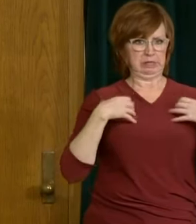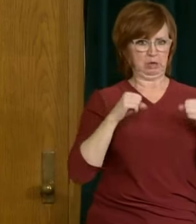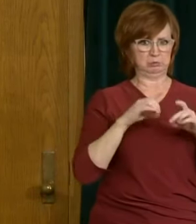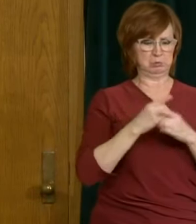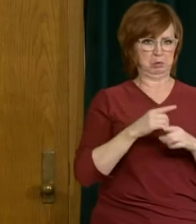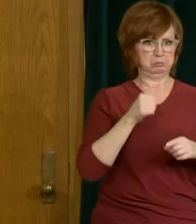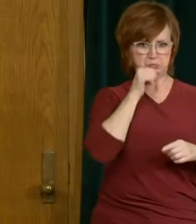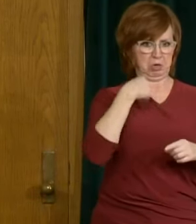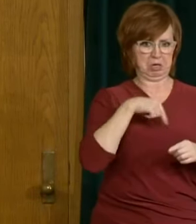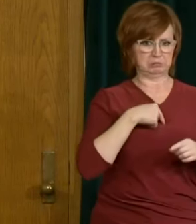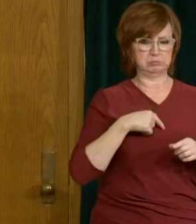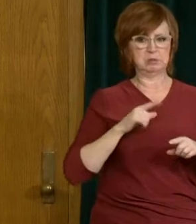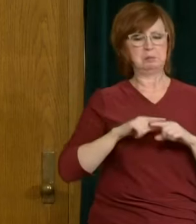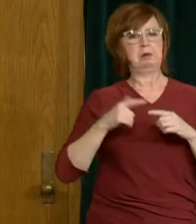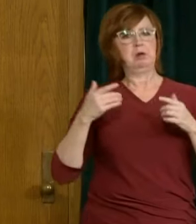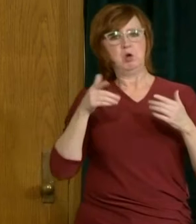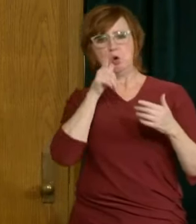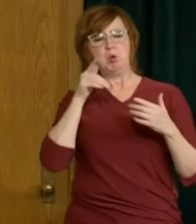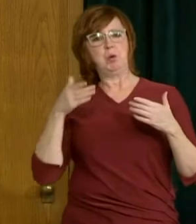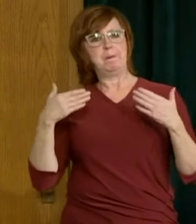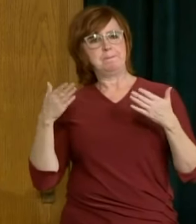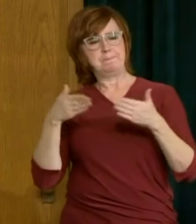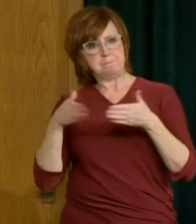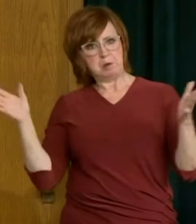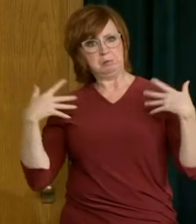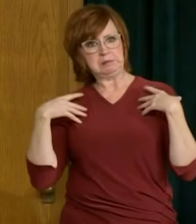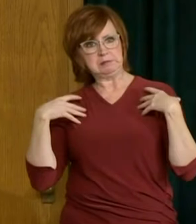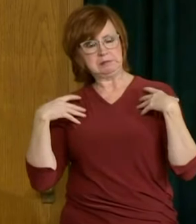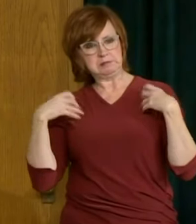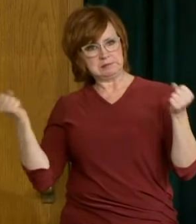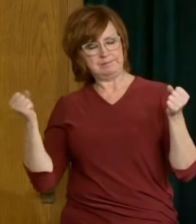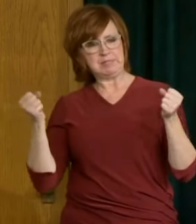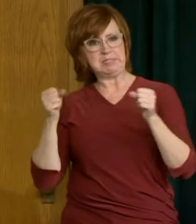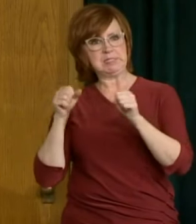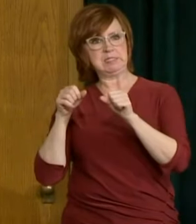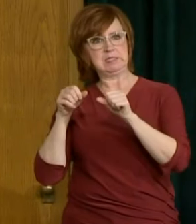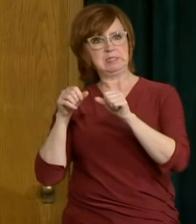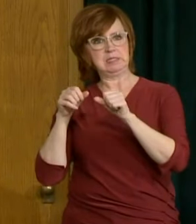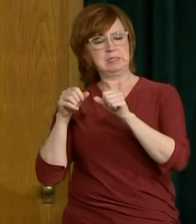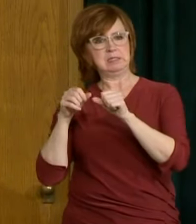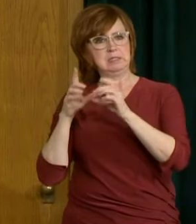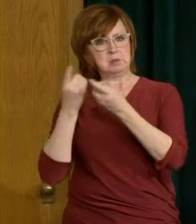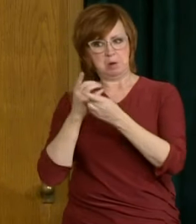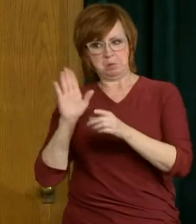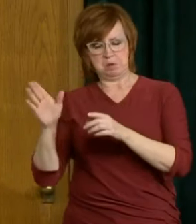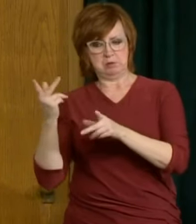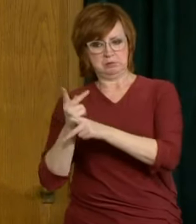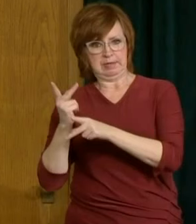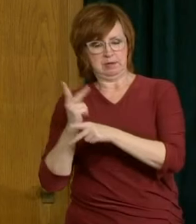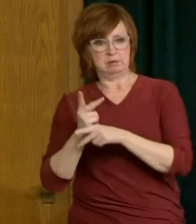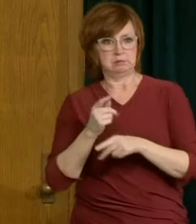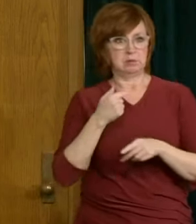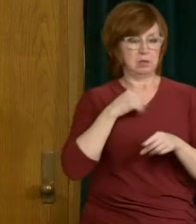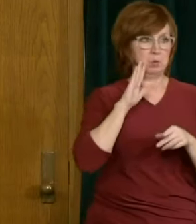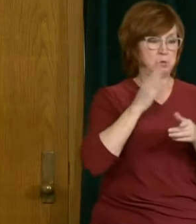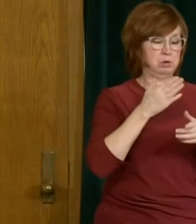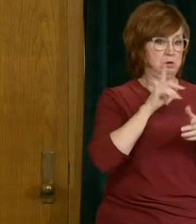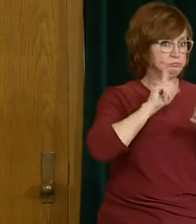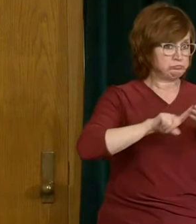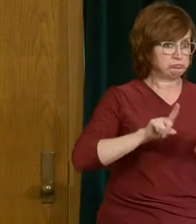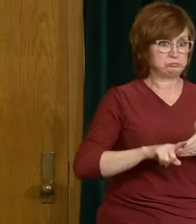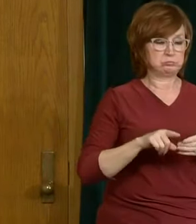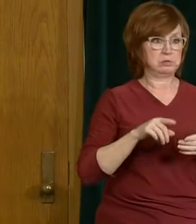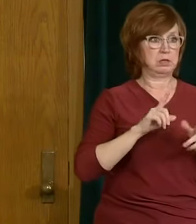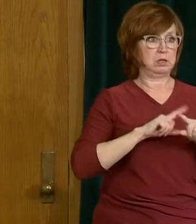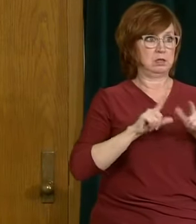in the earlier one, I'm going to have to follow up with them. I'd be happy to have one of the staff in my office get back to you on that today